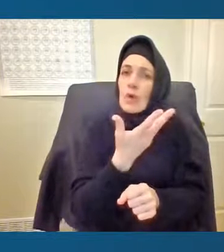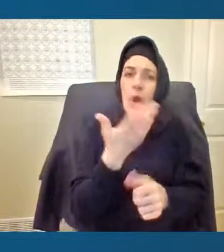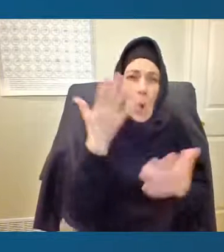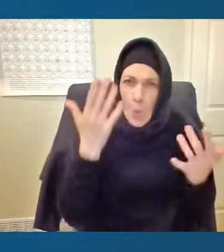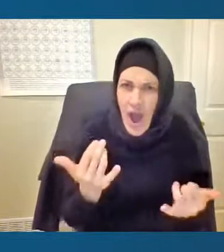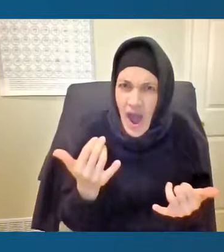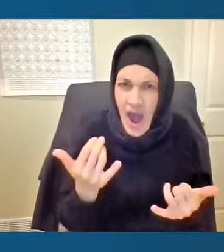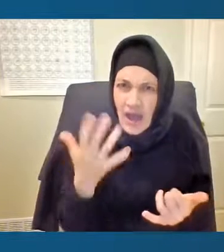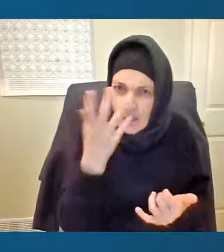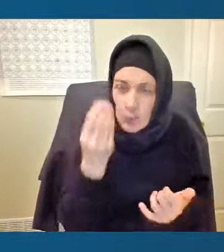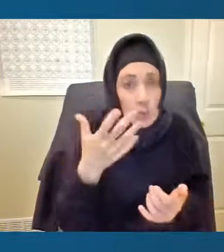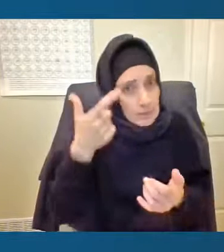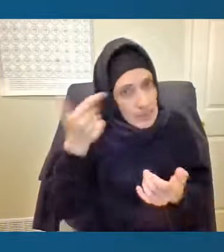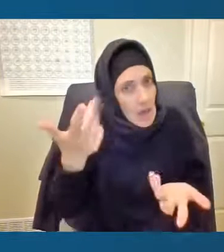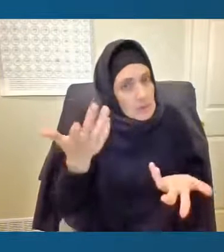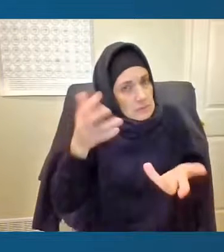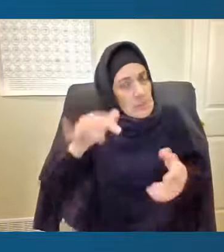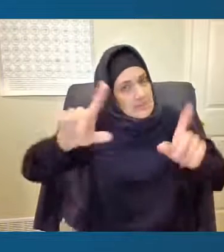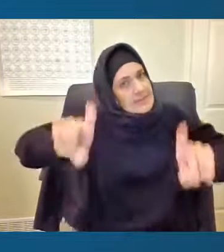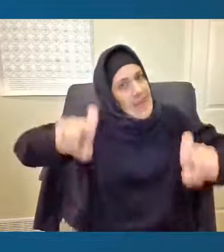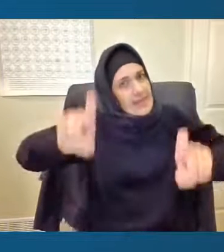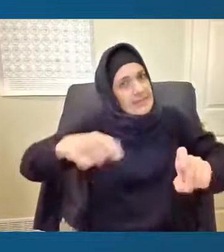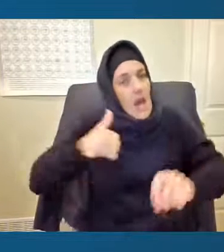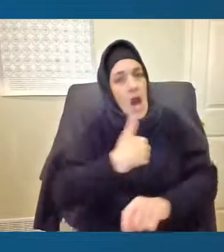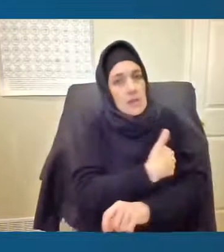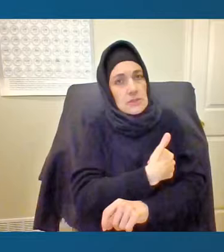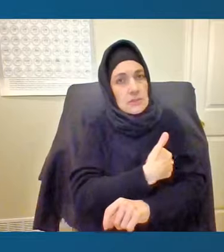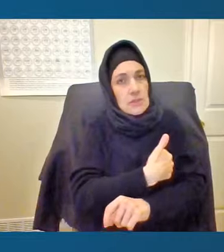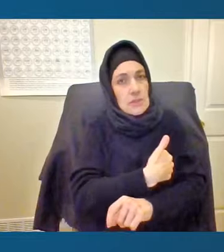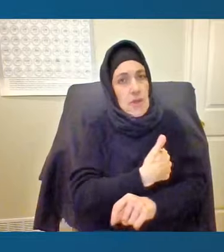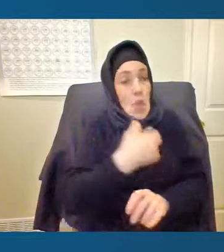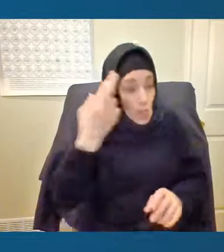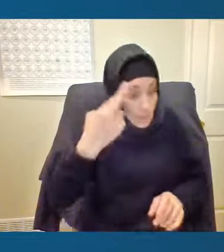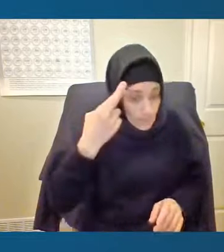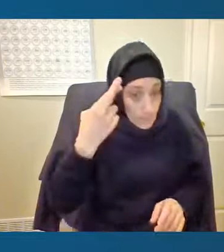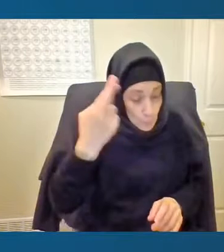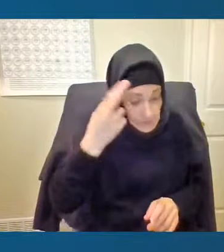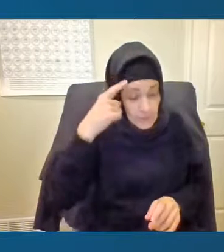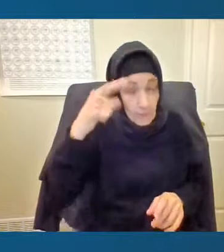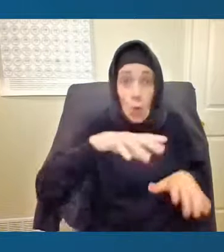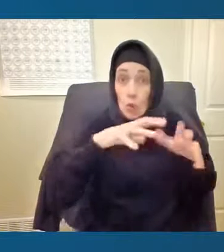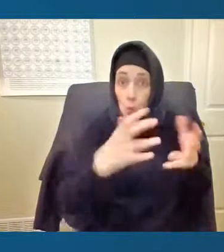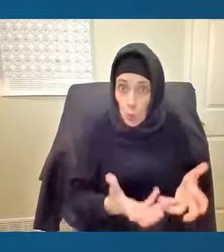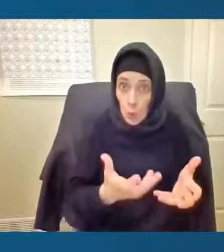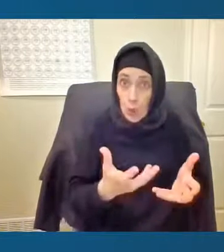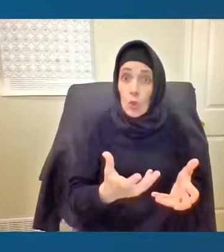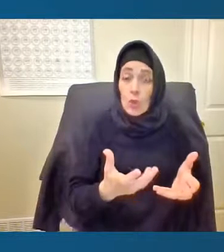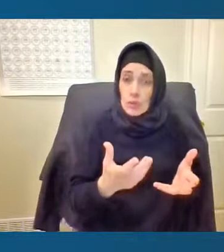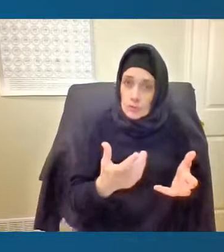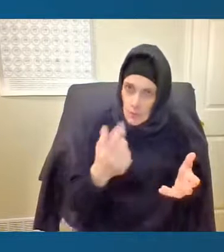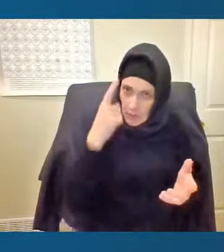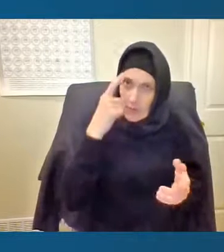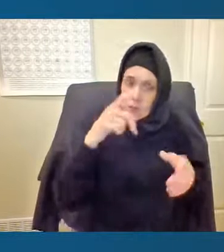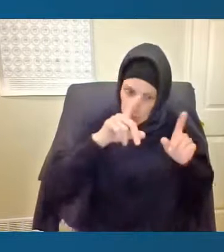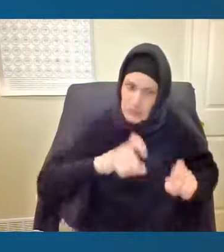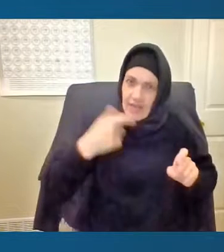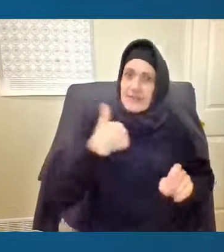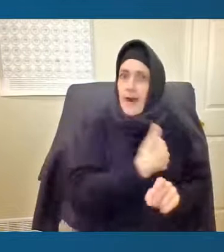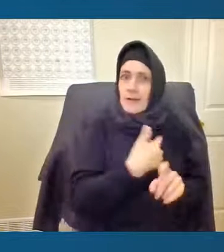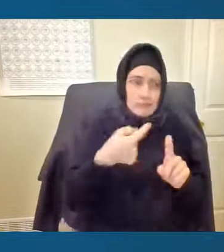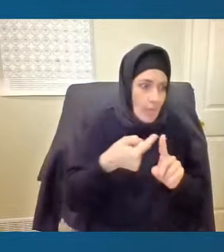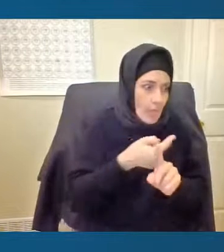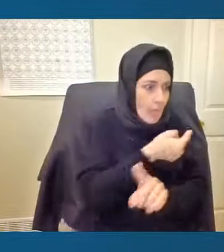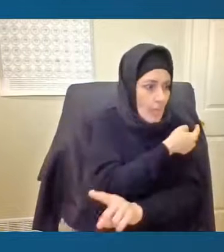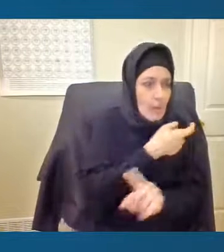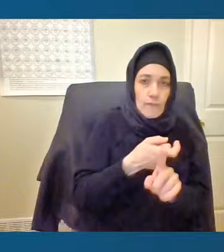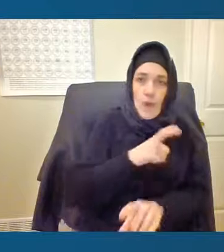The purpose is that we're here away from Allah, and despite the beauty of the dunya, we overpower that, and our love